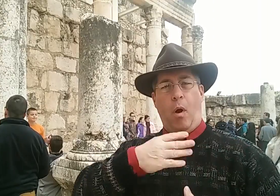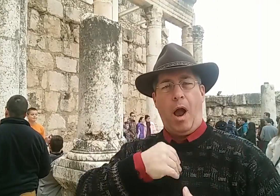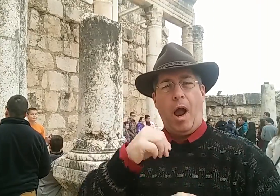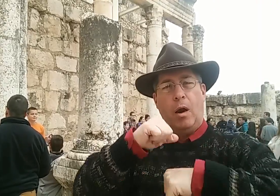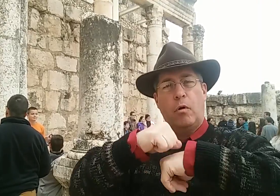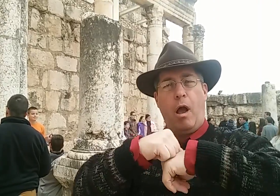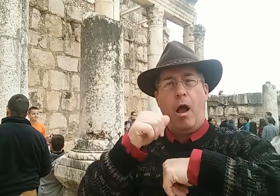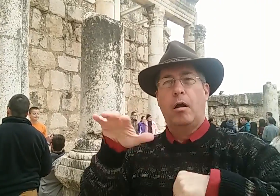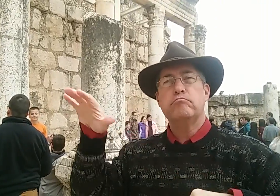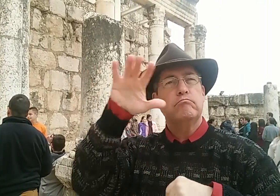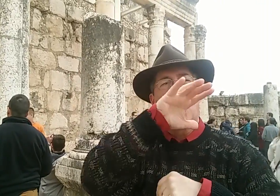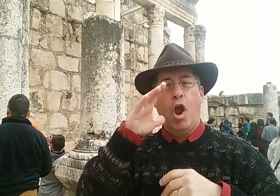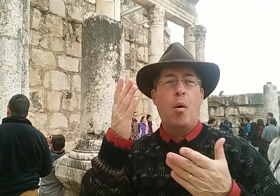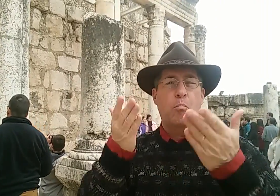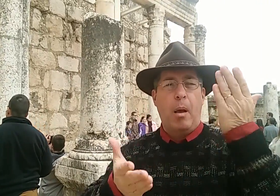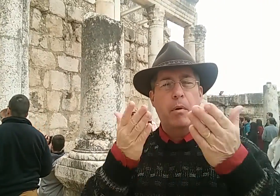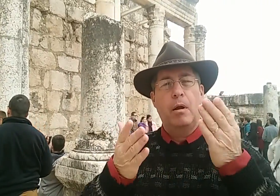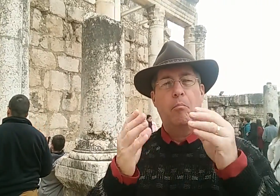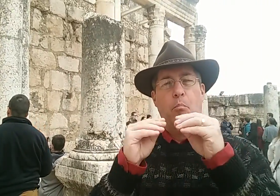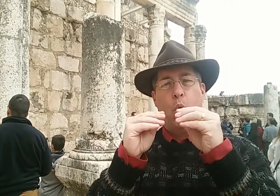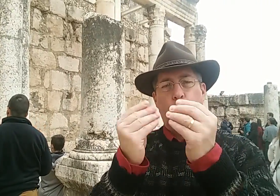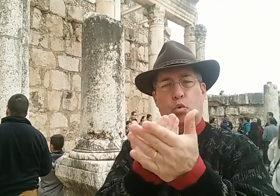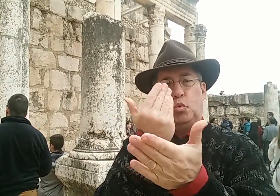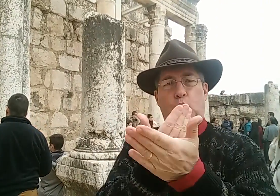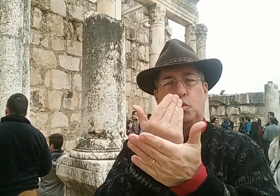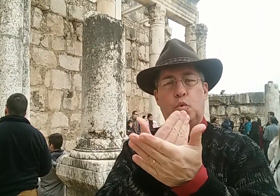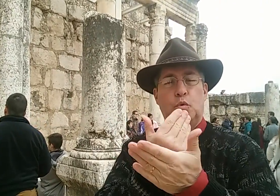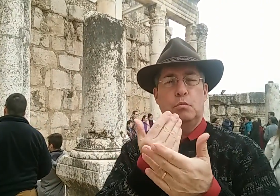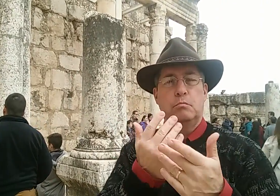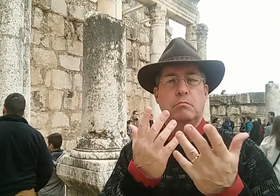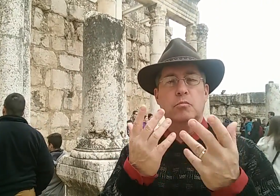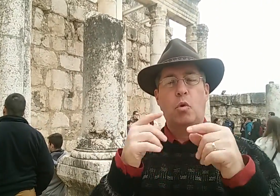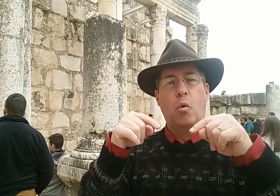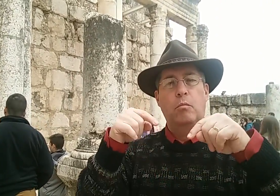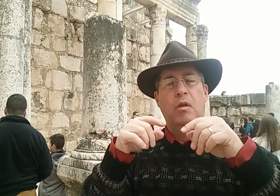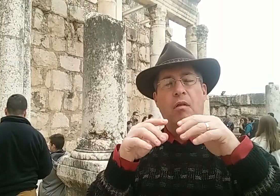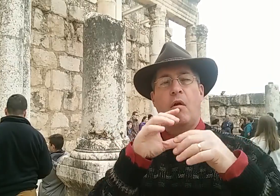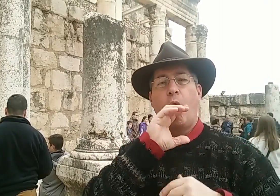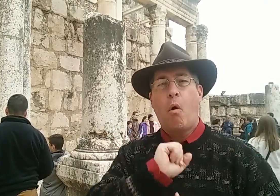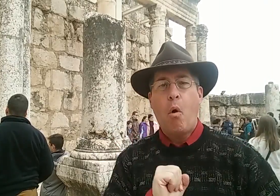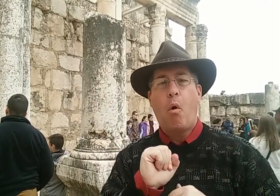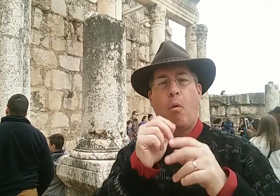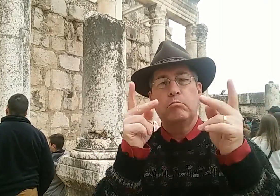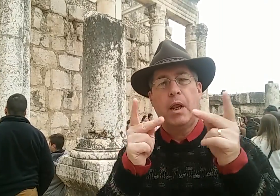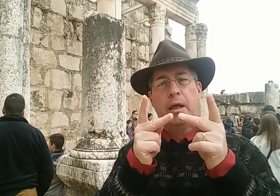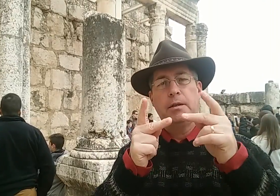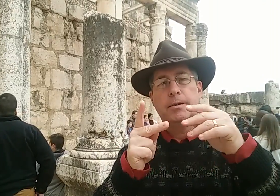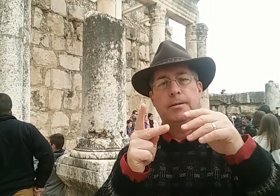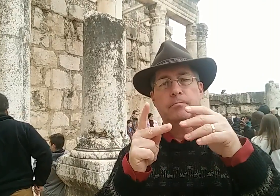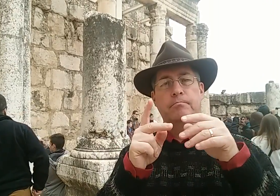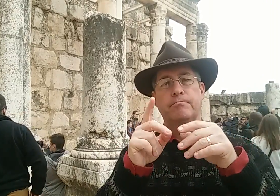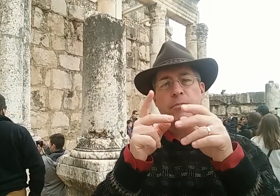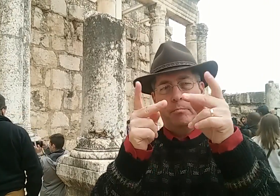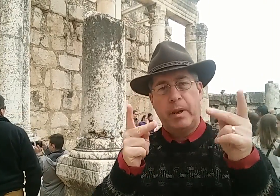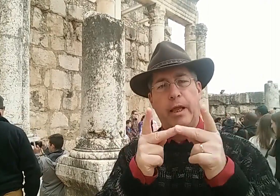Jesus actually worshiped. The white stones were a little more modern, were put in